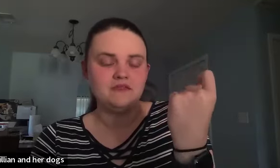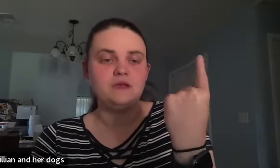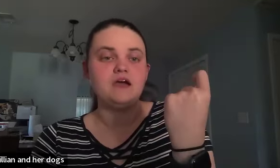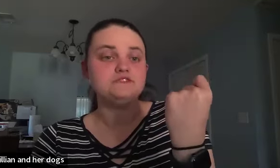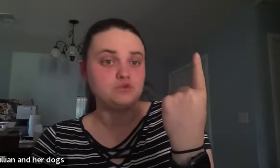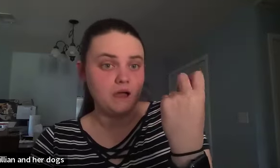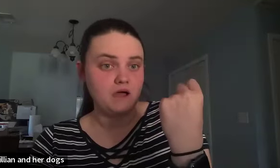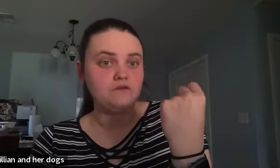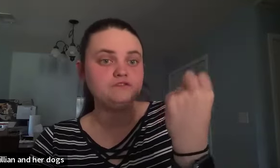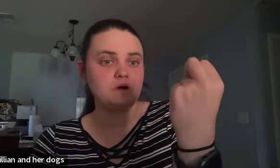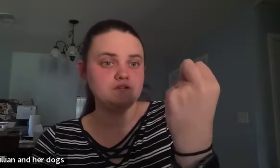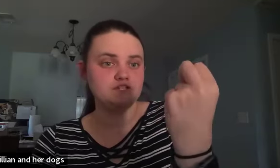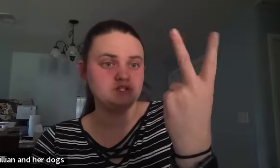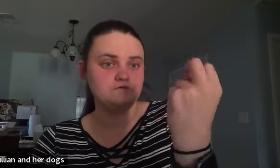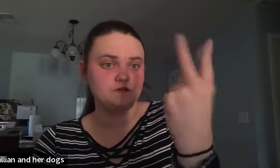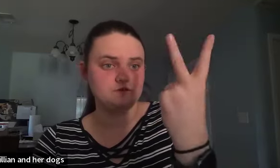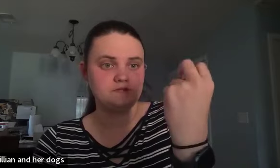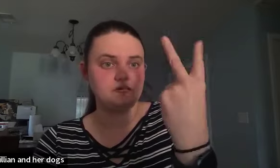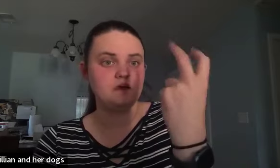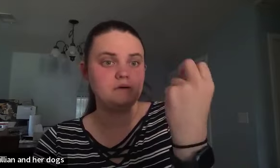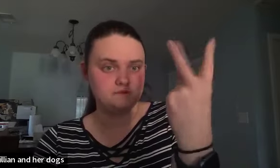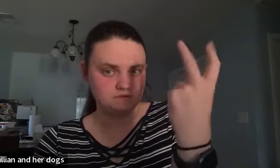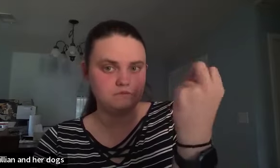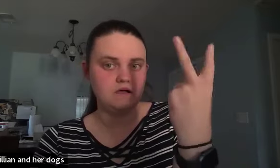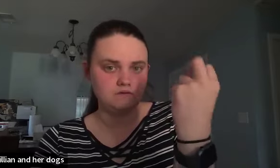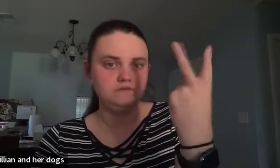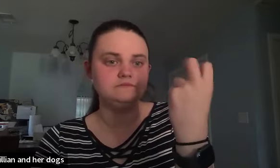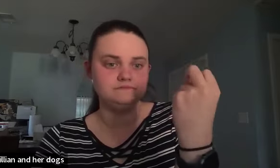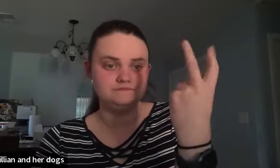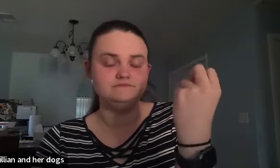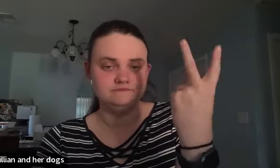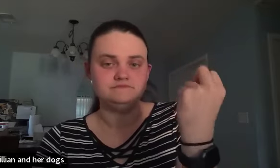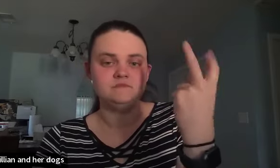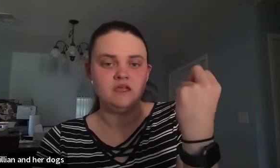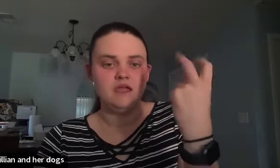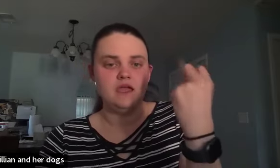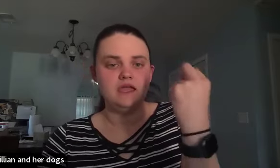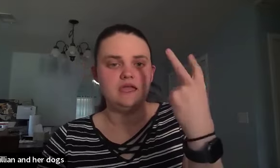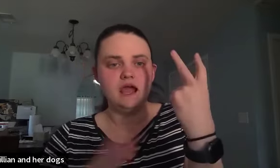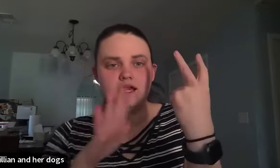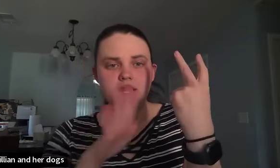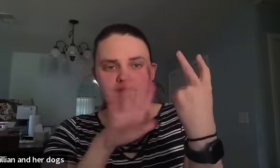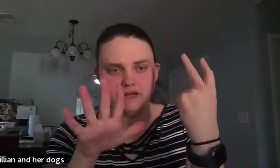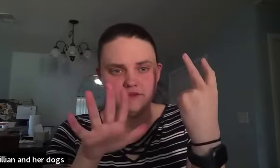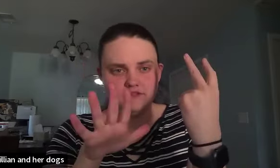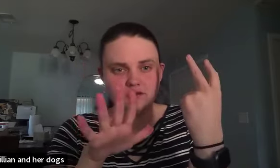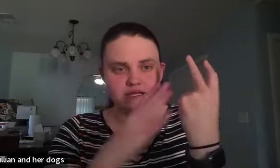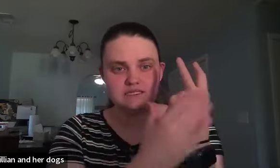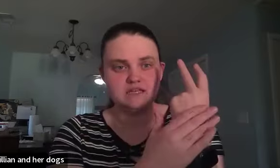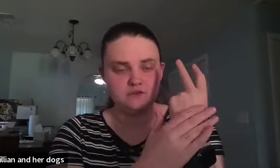Then we have 12. 12 is 2 fingers flicking up. 12. And I know everybody on the screen I see has got